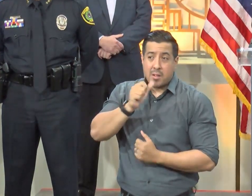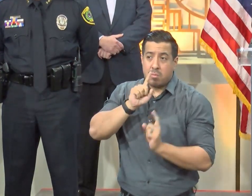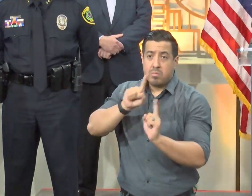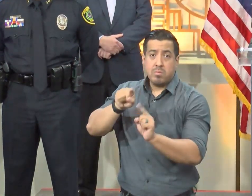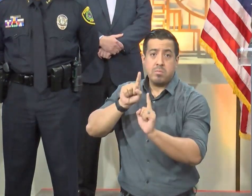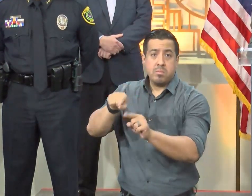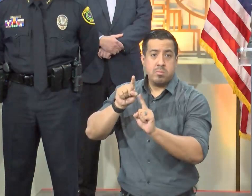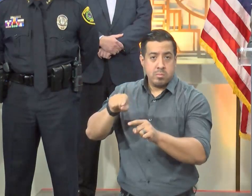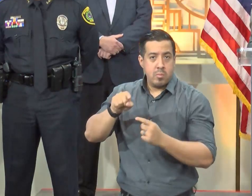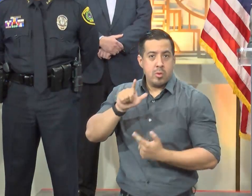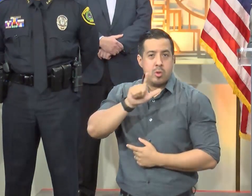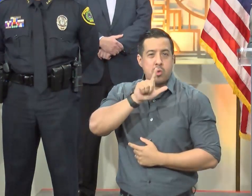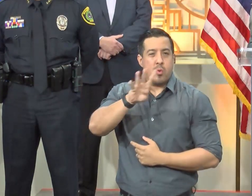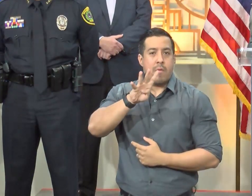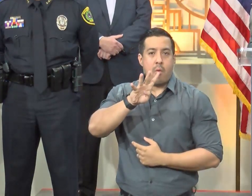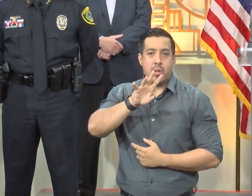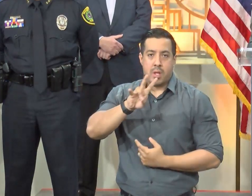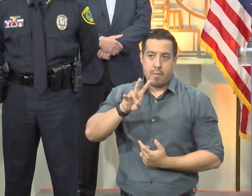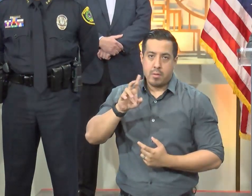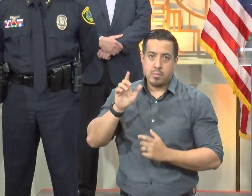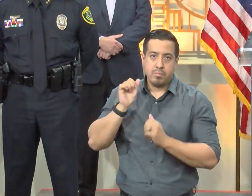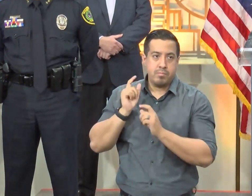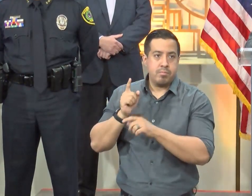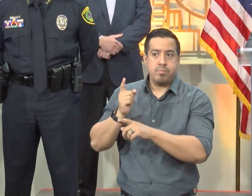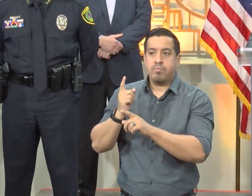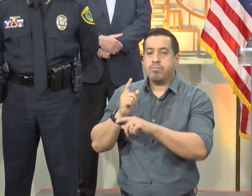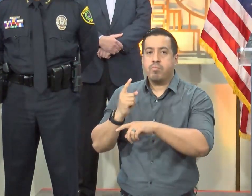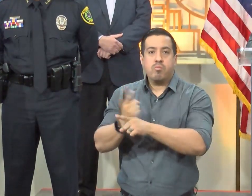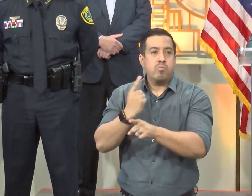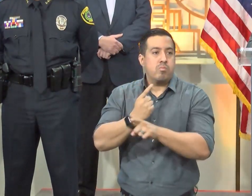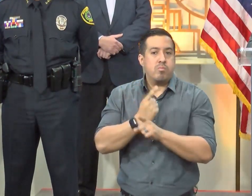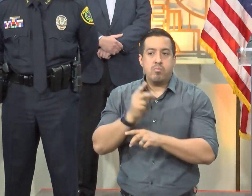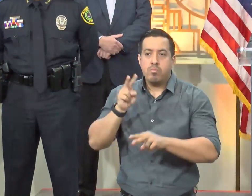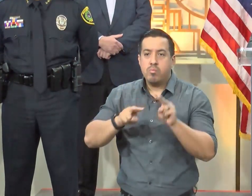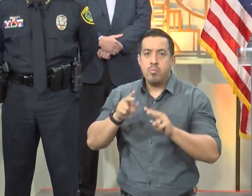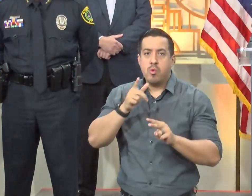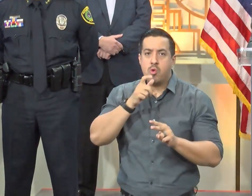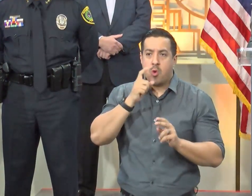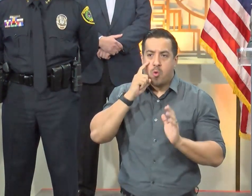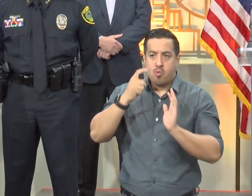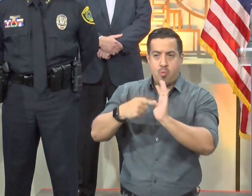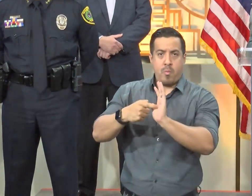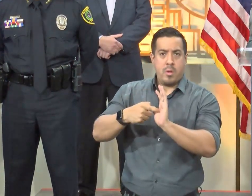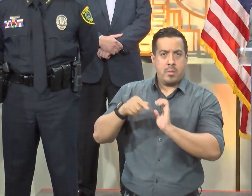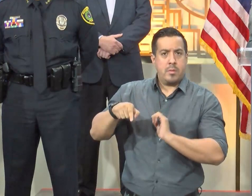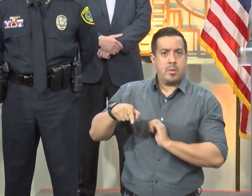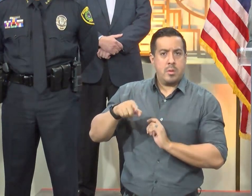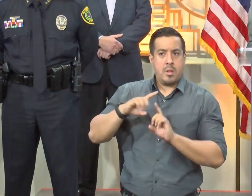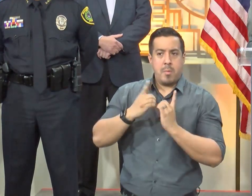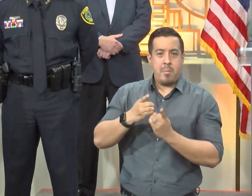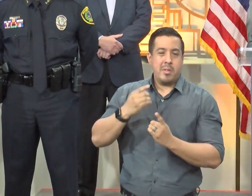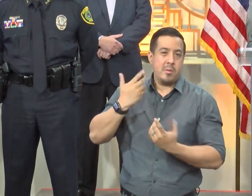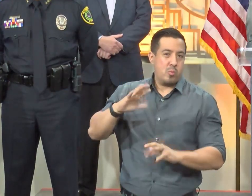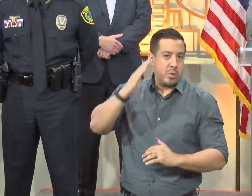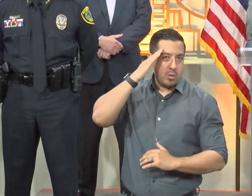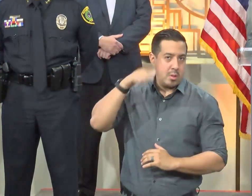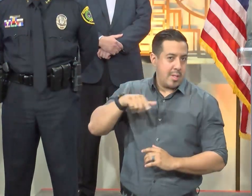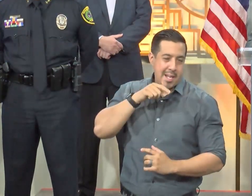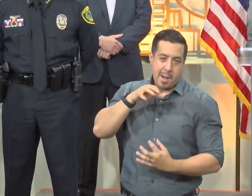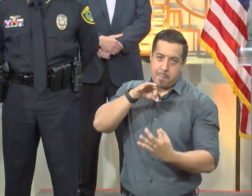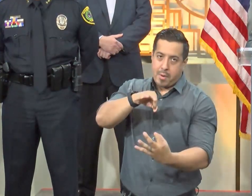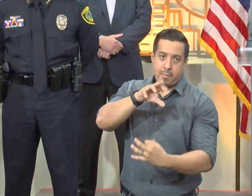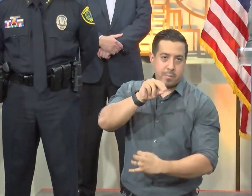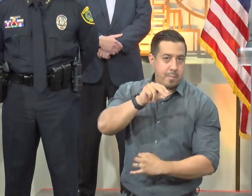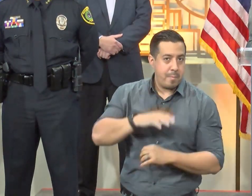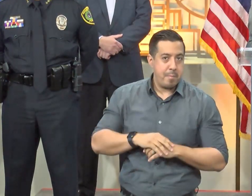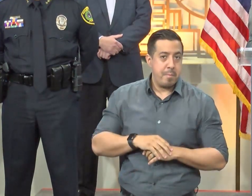day, 24/7. Someone who recognizes that our department is not perfect,